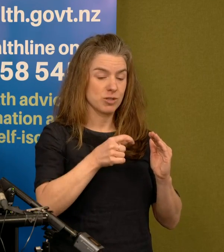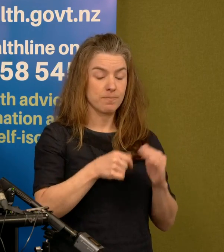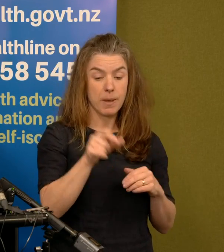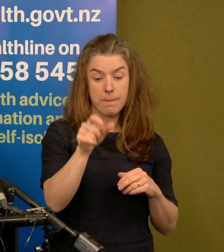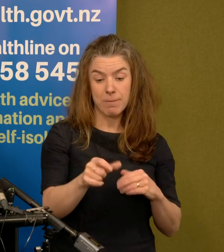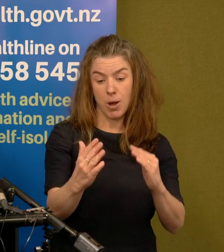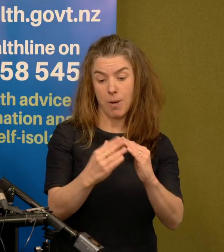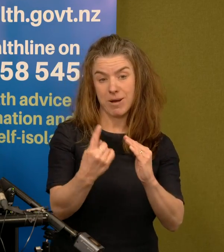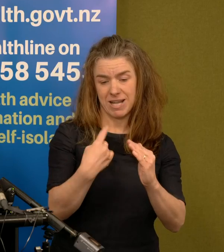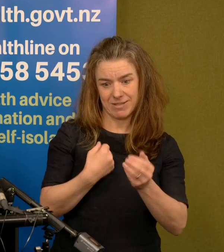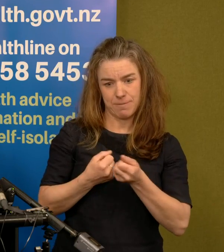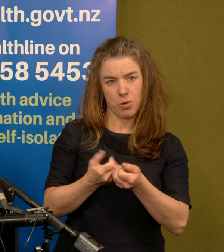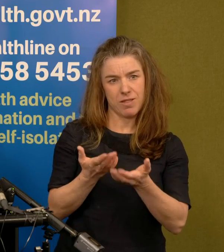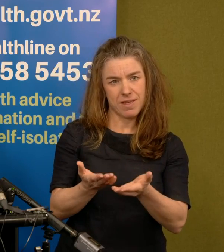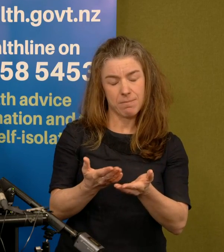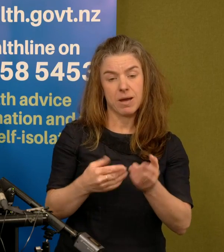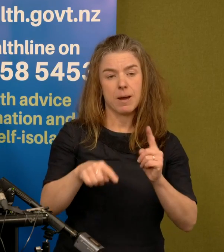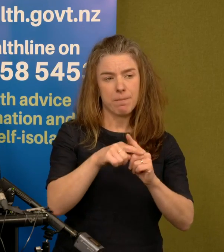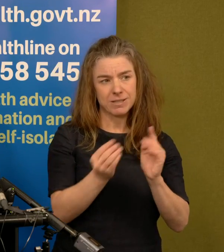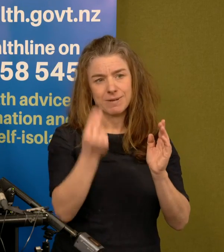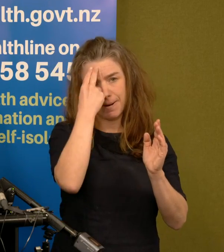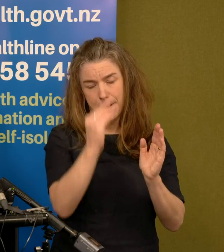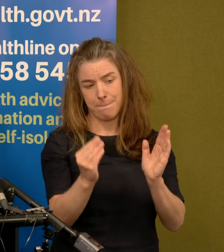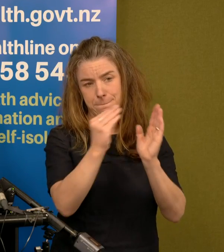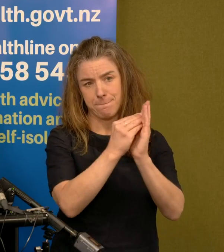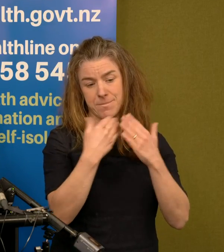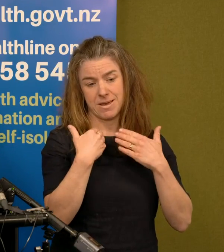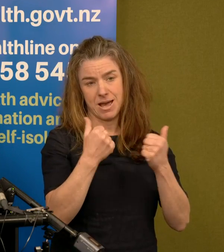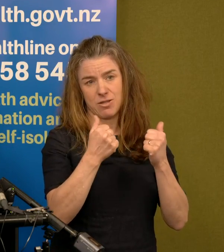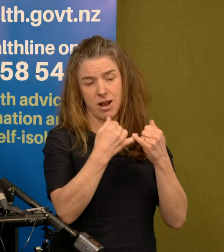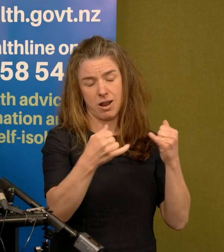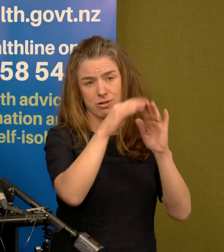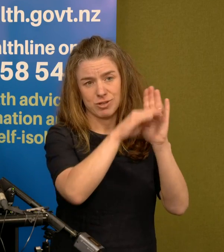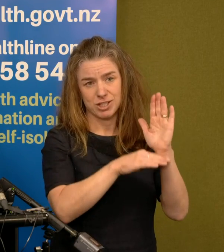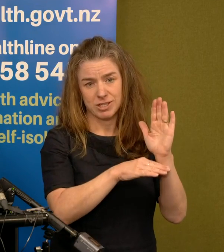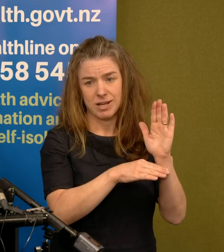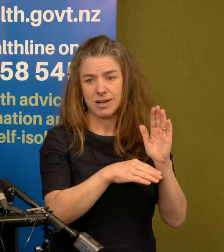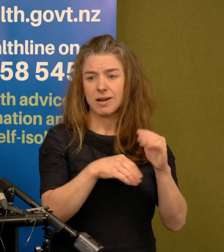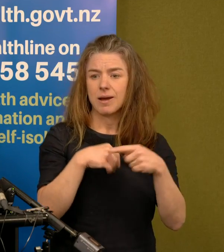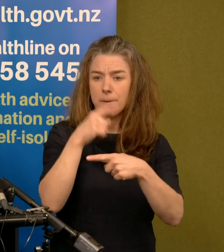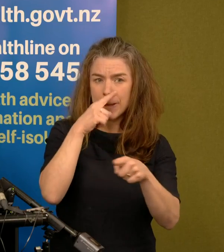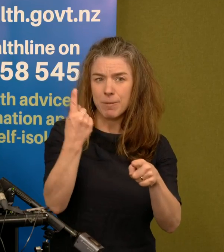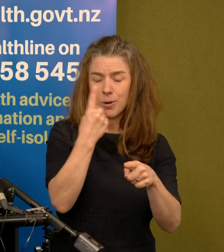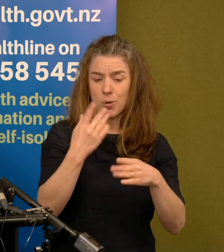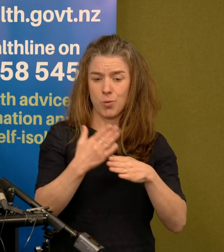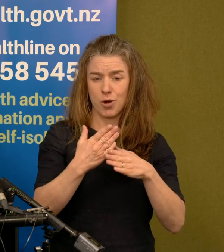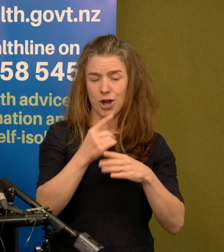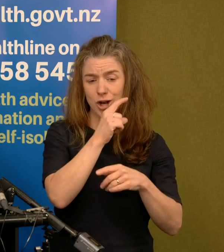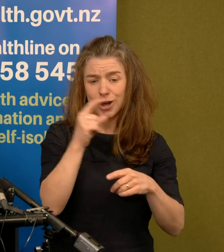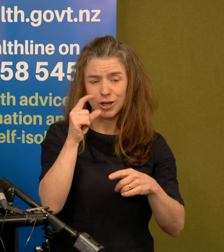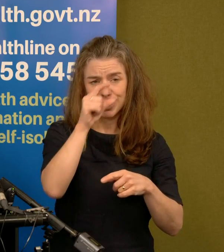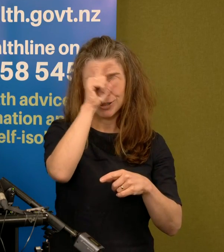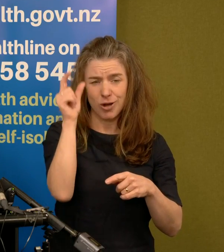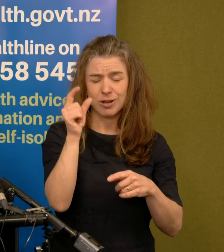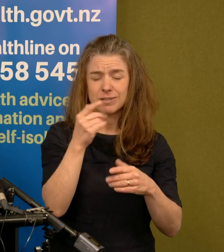through registering with Healthline, and also through working in our healthcare system and our frontline services. Thank you to those people, and please